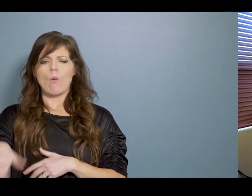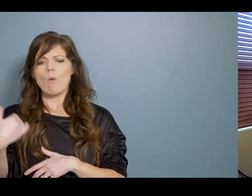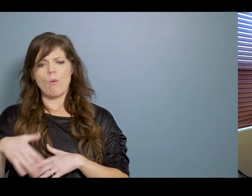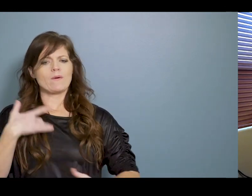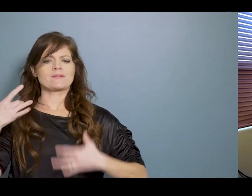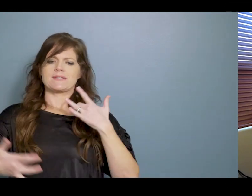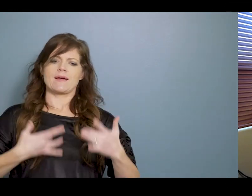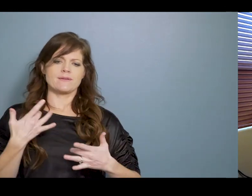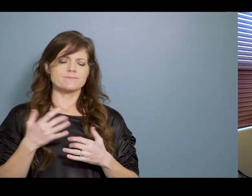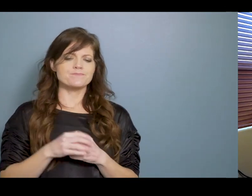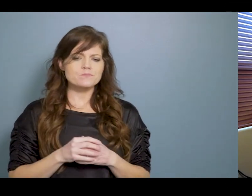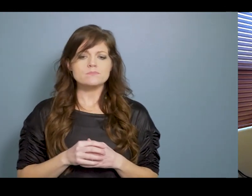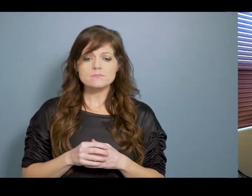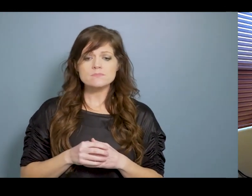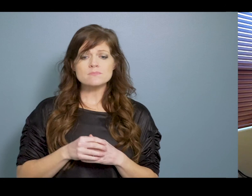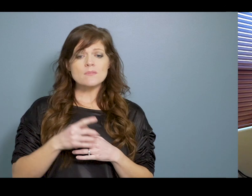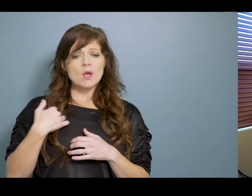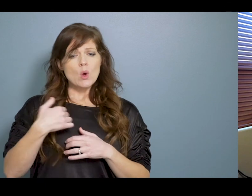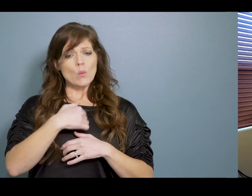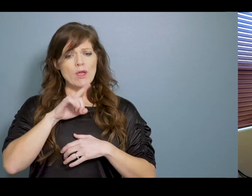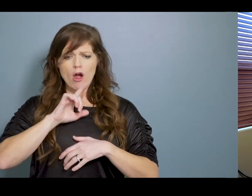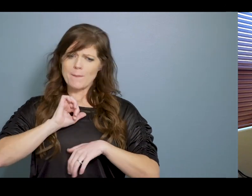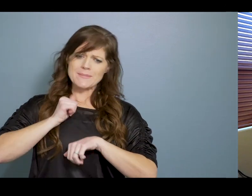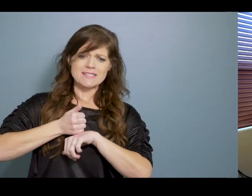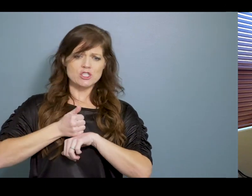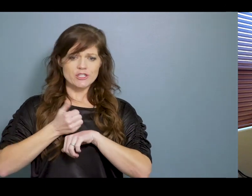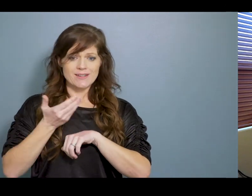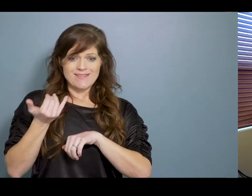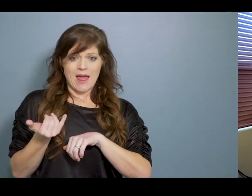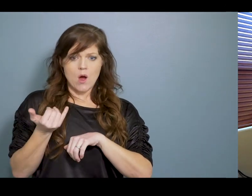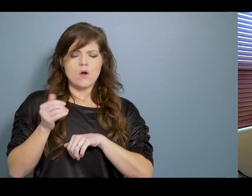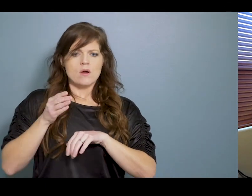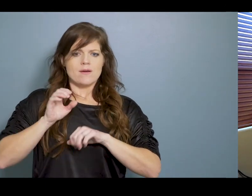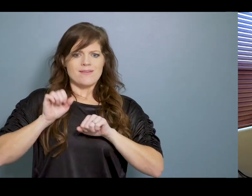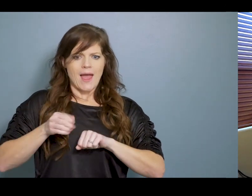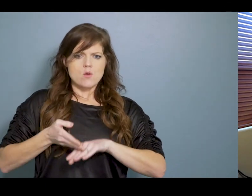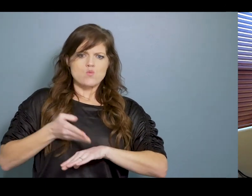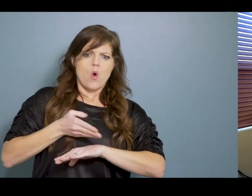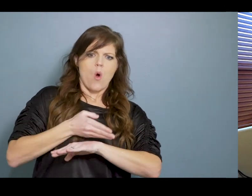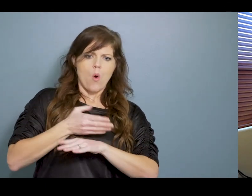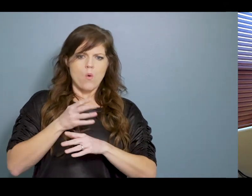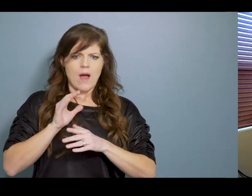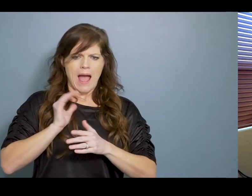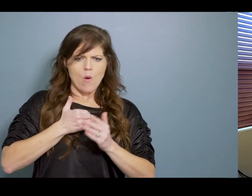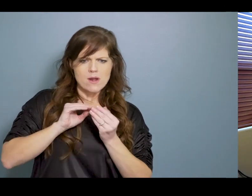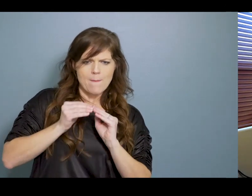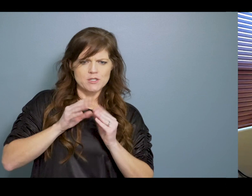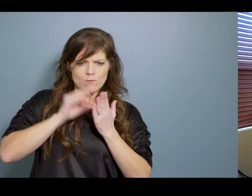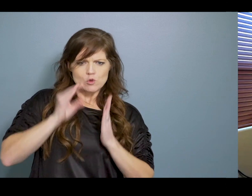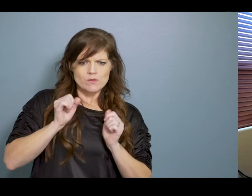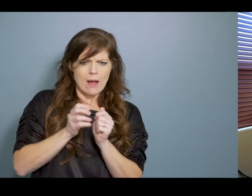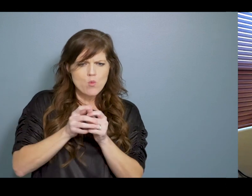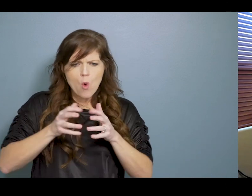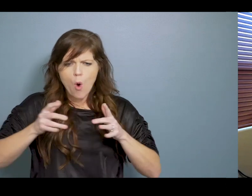are positioned very well to grow and to evolve, and our finances are so strong that I'm